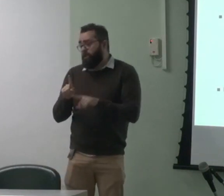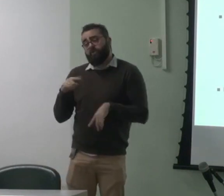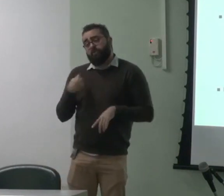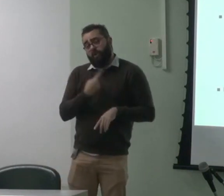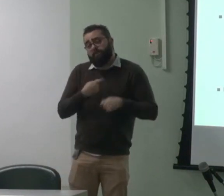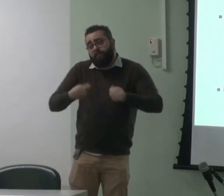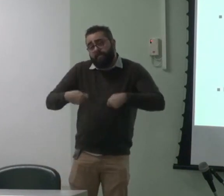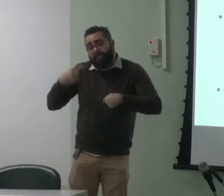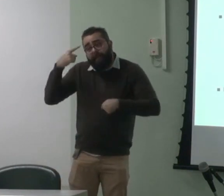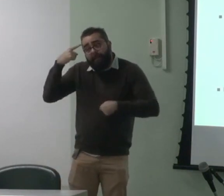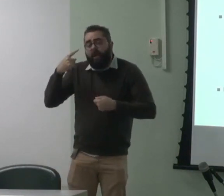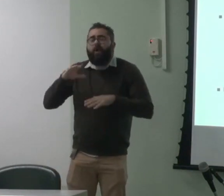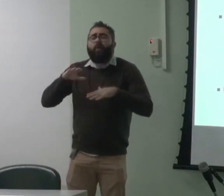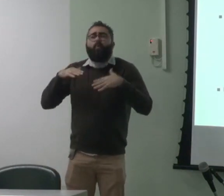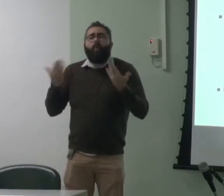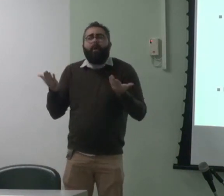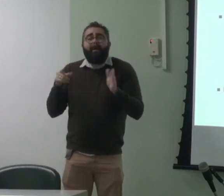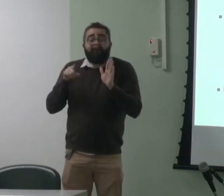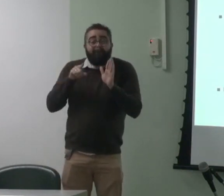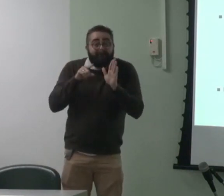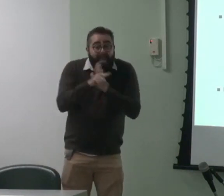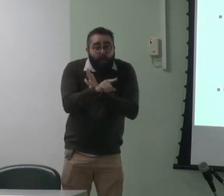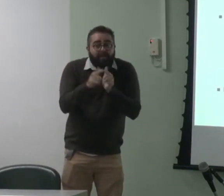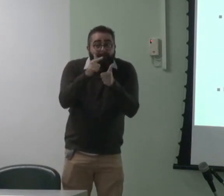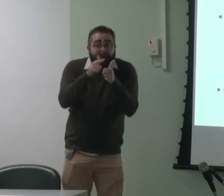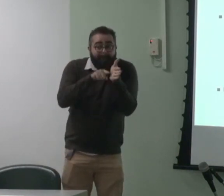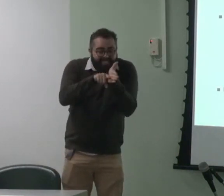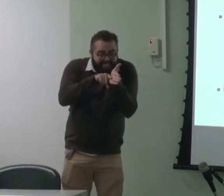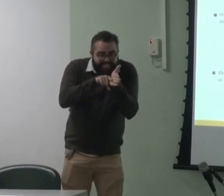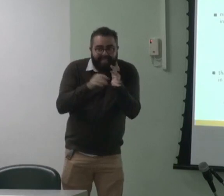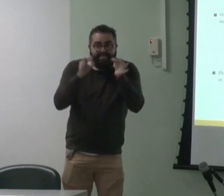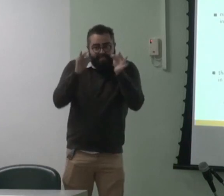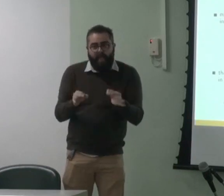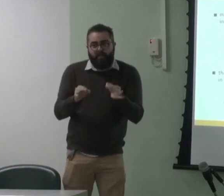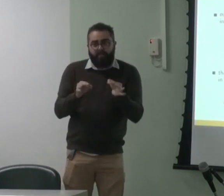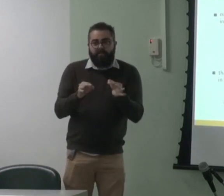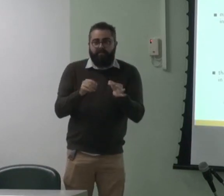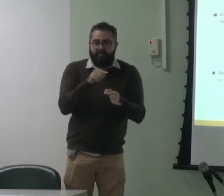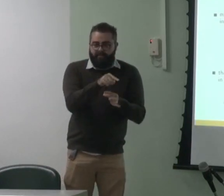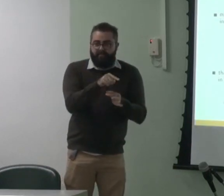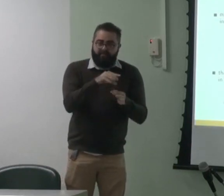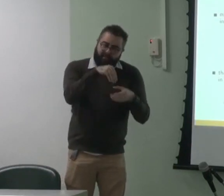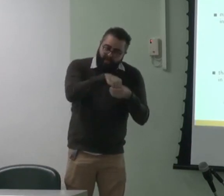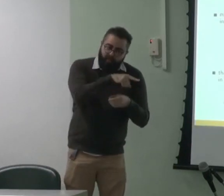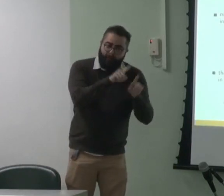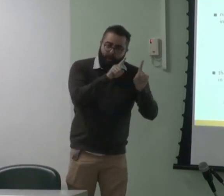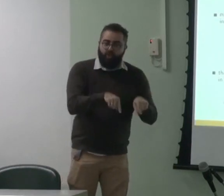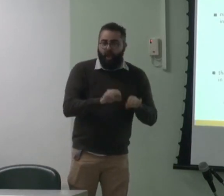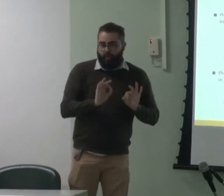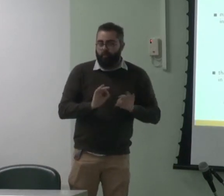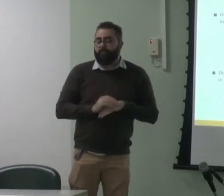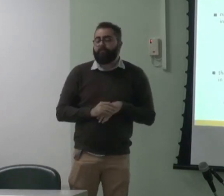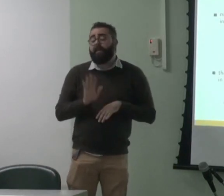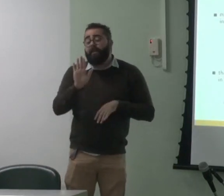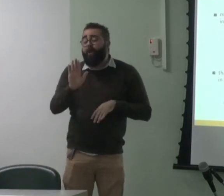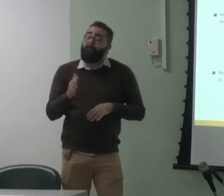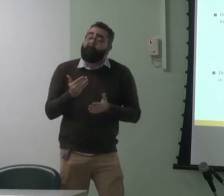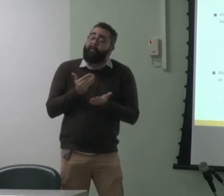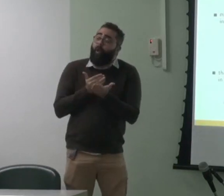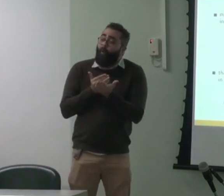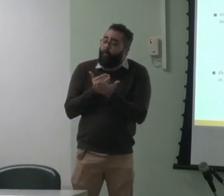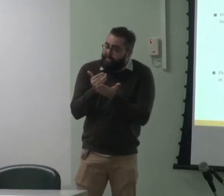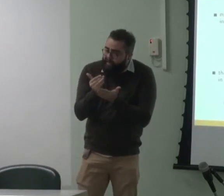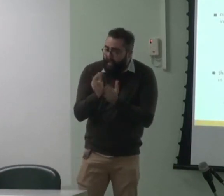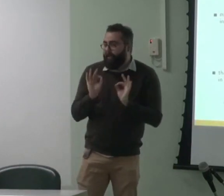towards these data resources to learn more about morphology. So just to start, I have to